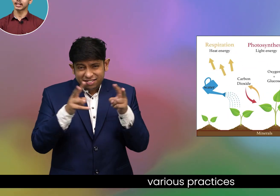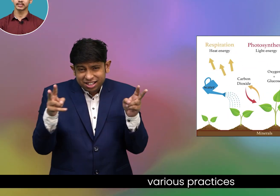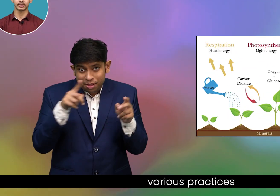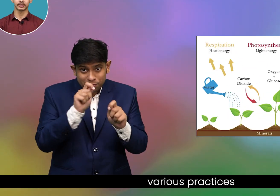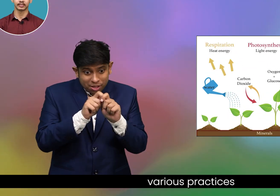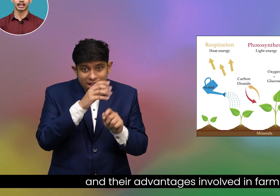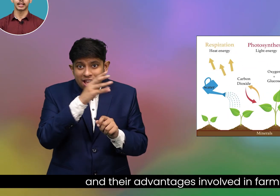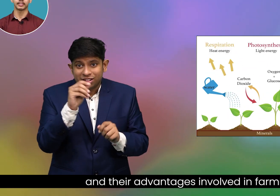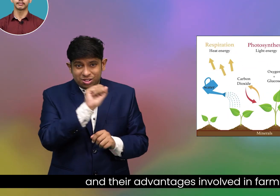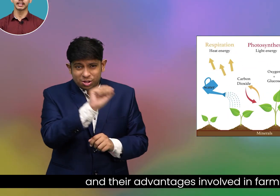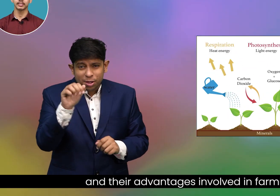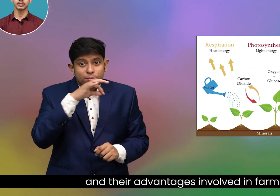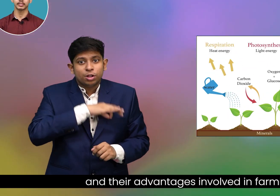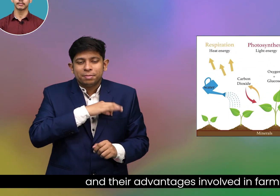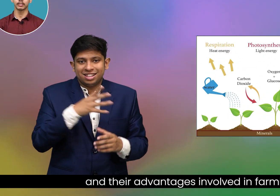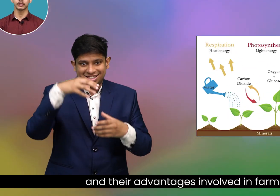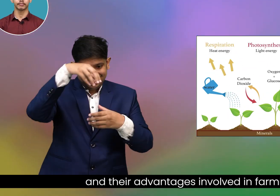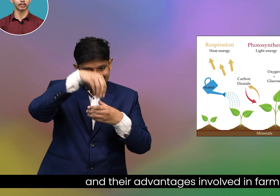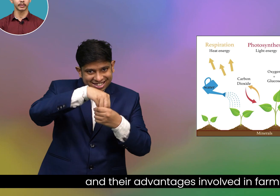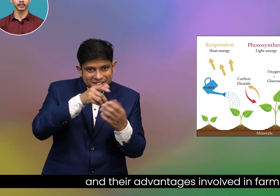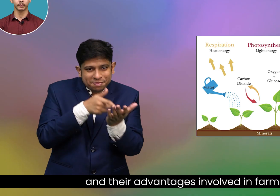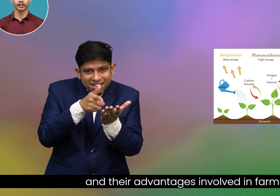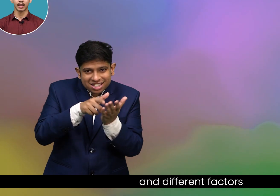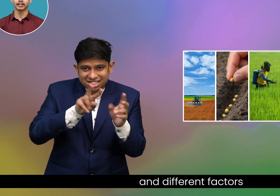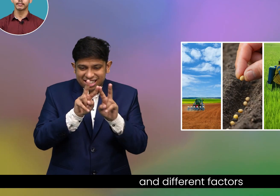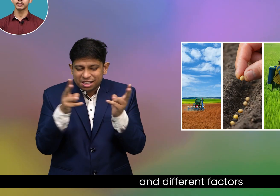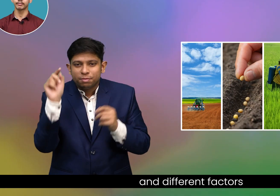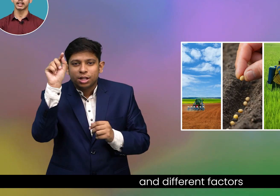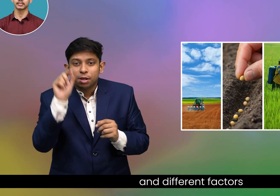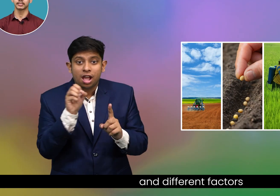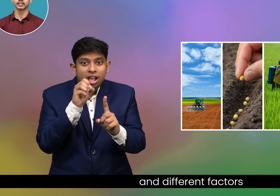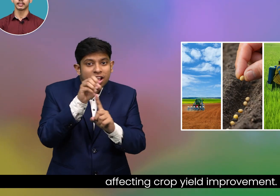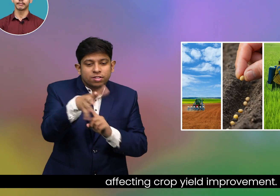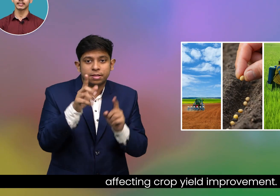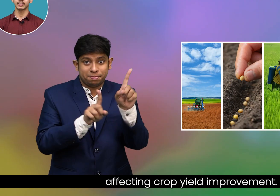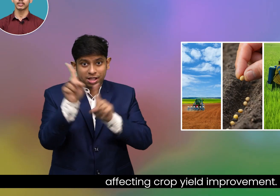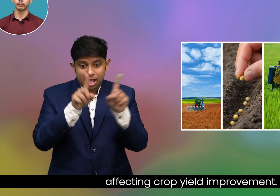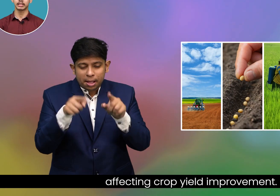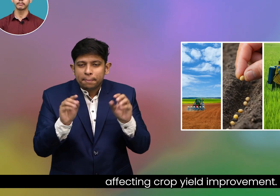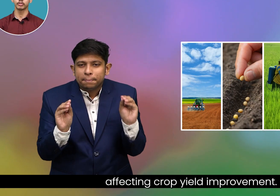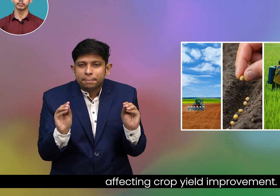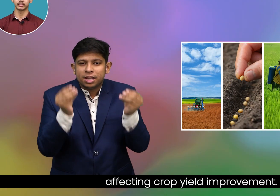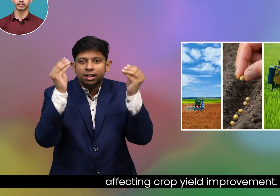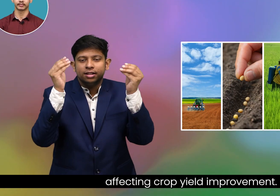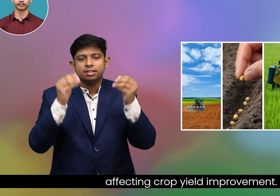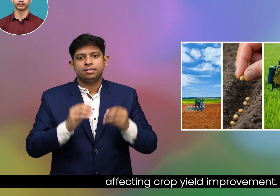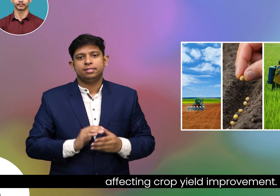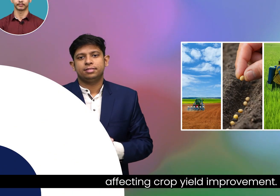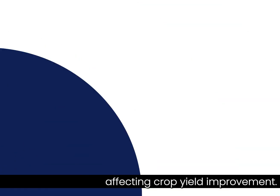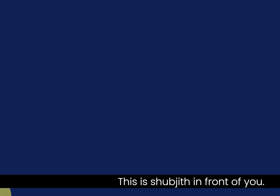various practices and the advantages involved in farming and different factors affecting crop yield